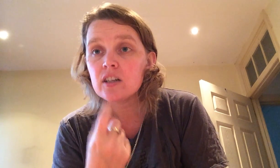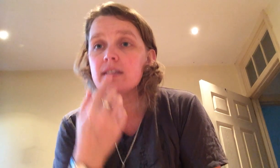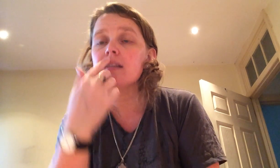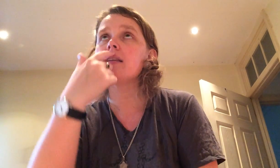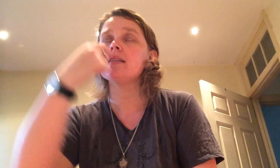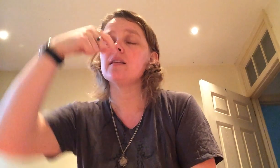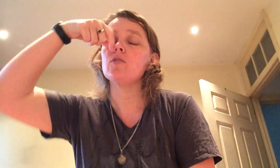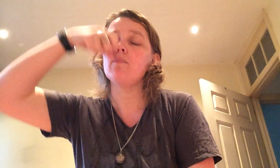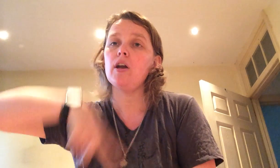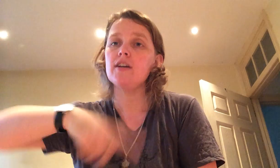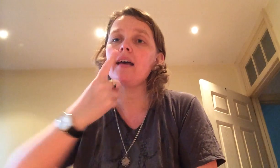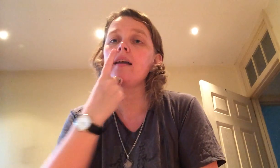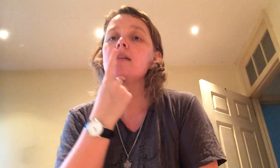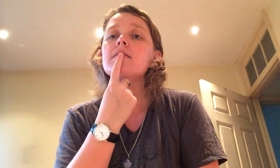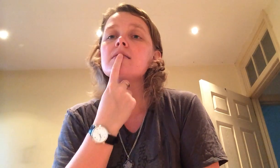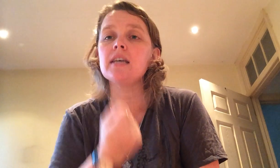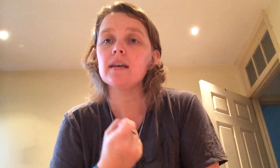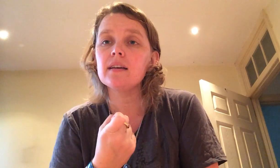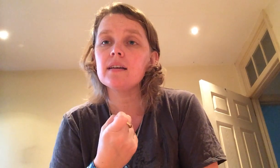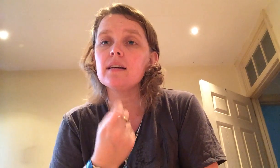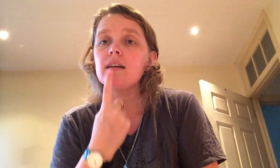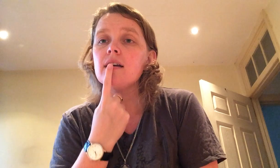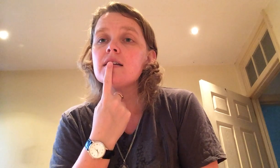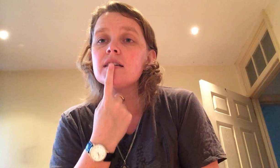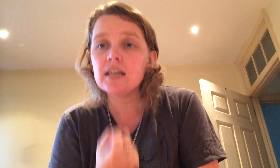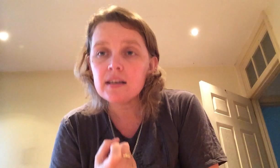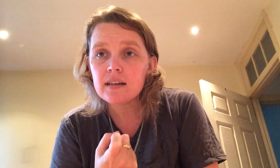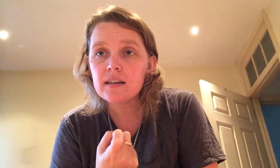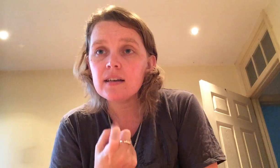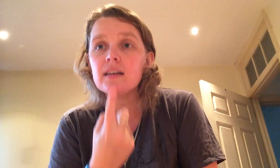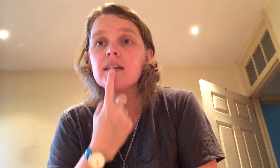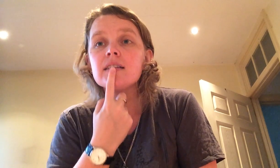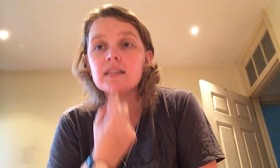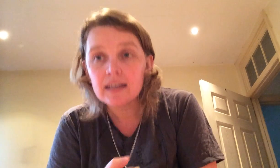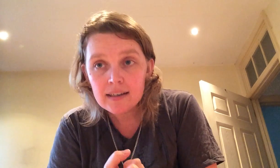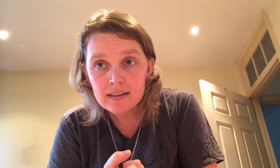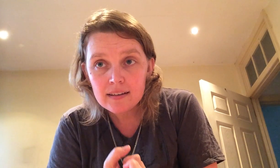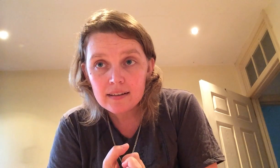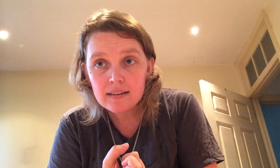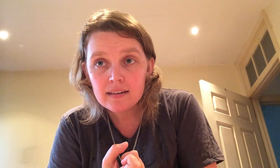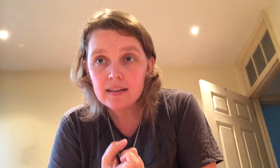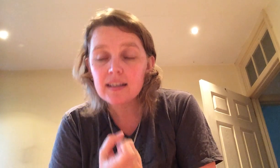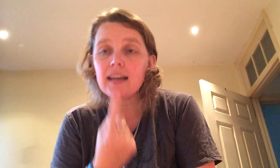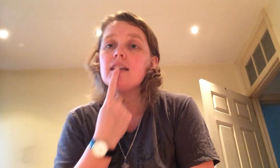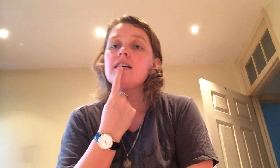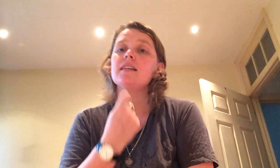because you blow down T, T, T. Okay,